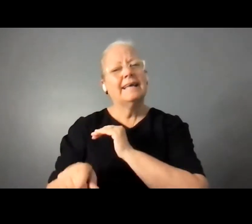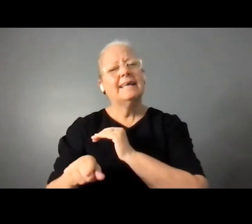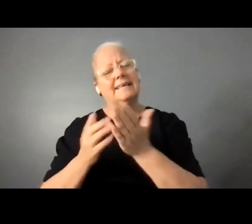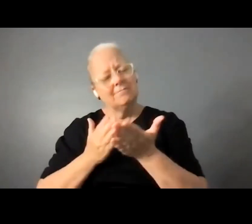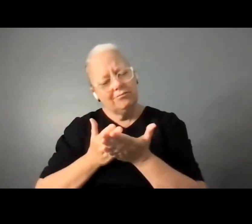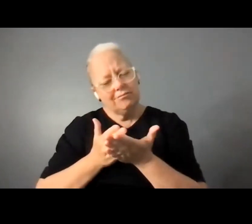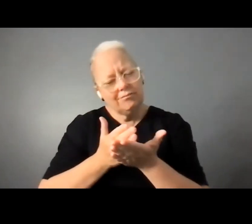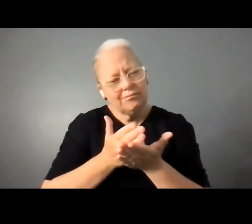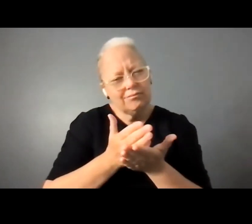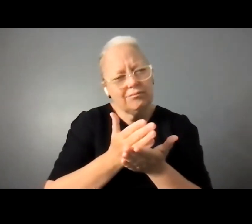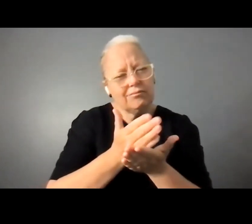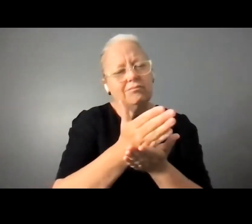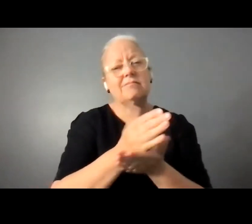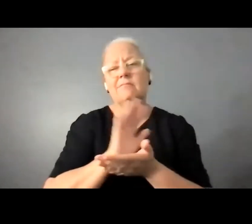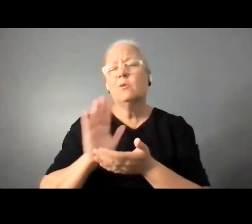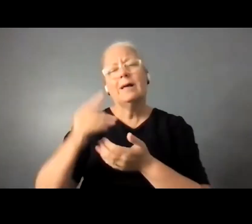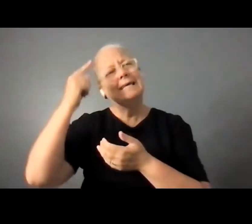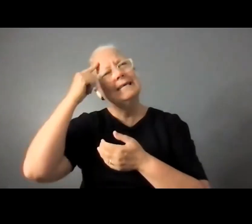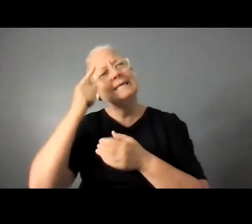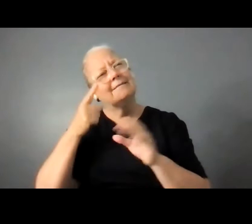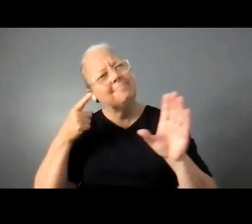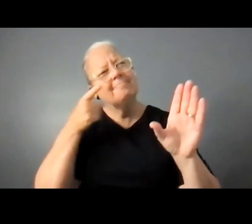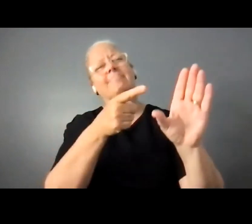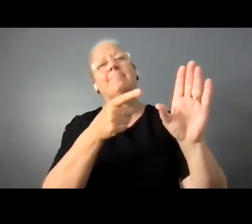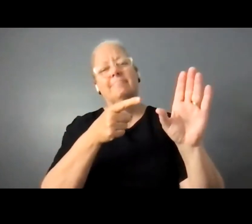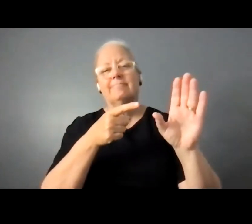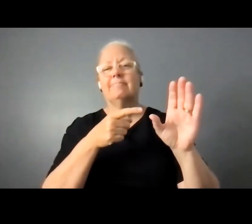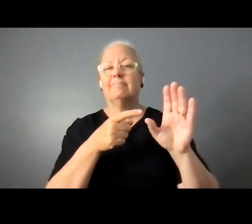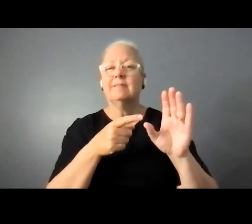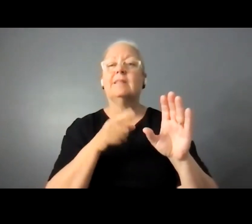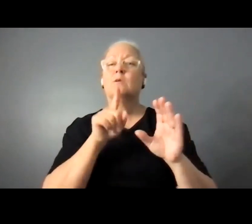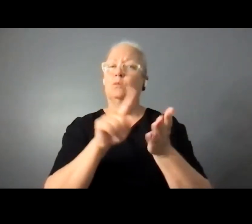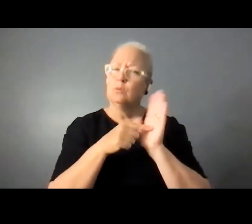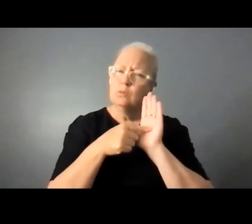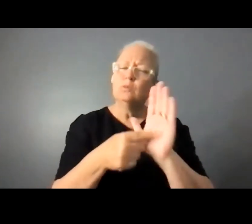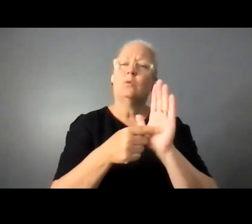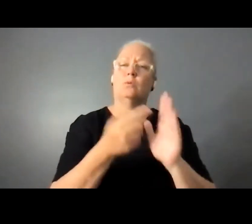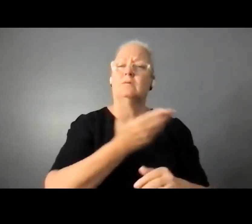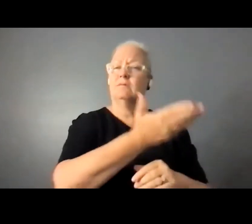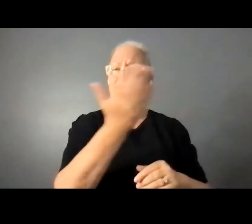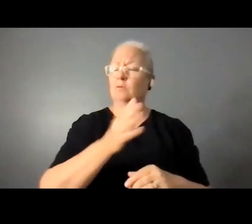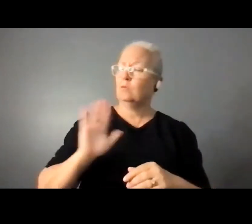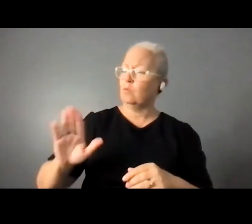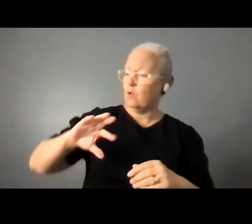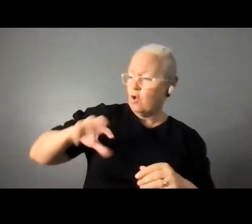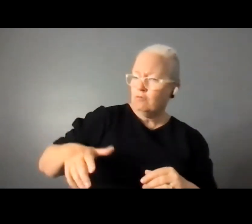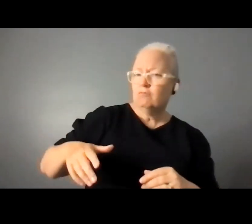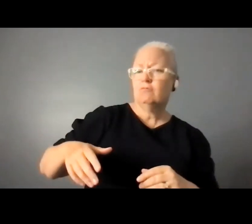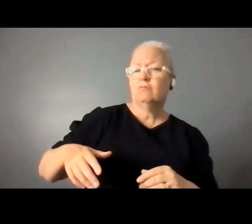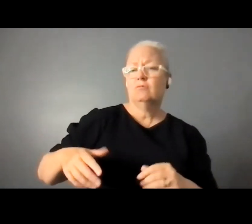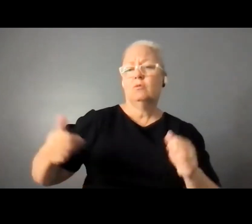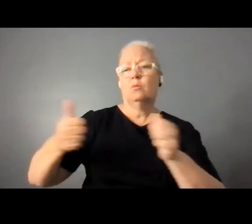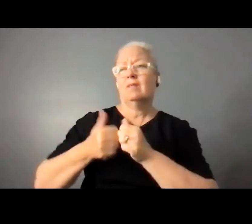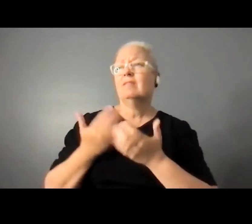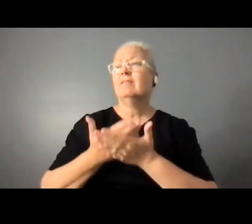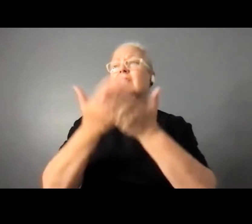goals and go outside and, you know, show the society and the country that they're living among the people. You